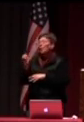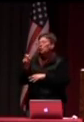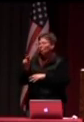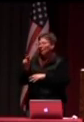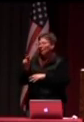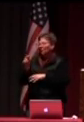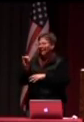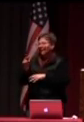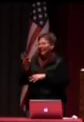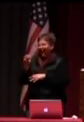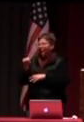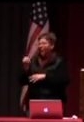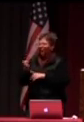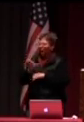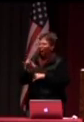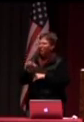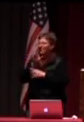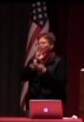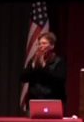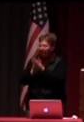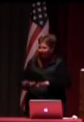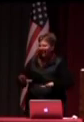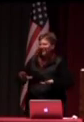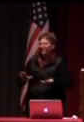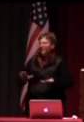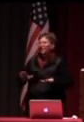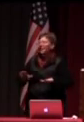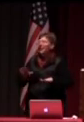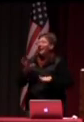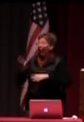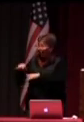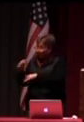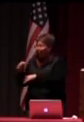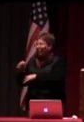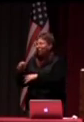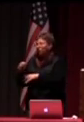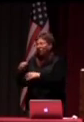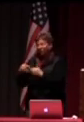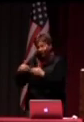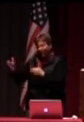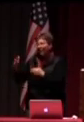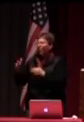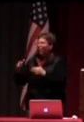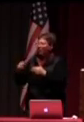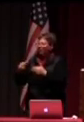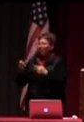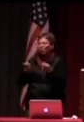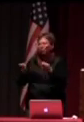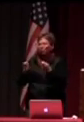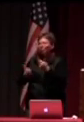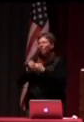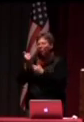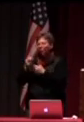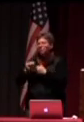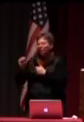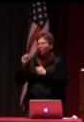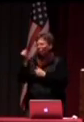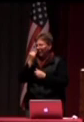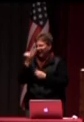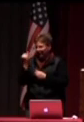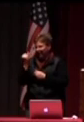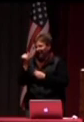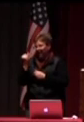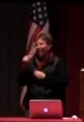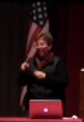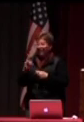and forced it into a peace settlement that left the French in control of most of northern Italy, something they had been trying to do for centuries.